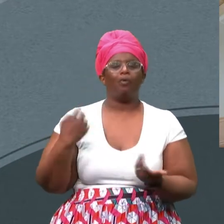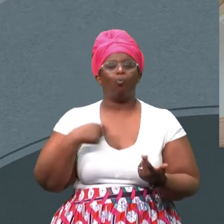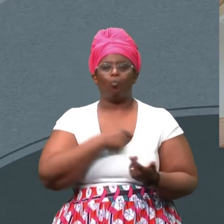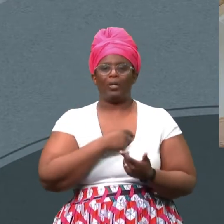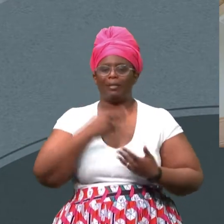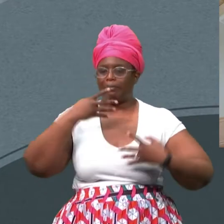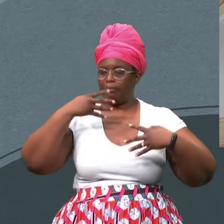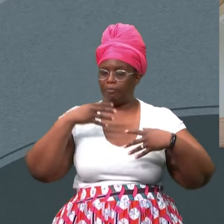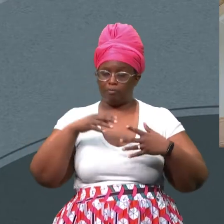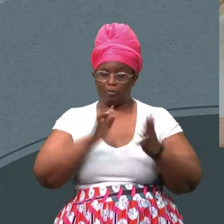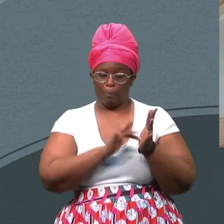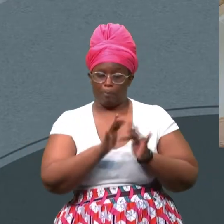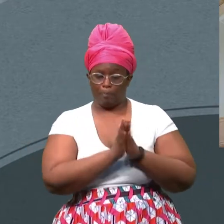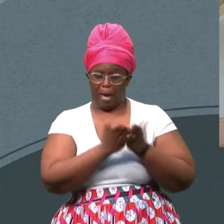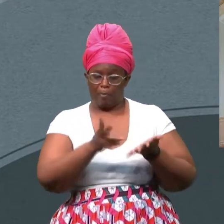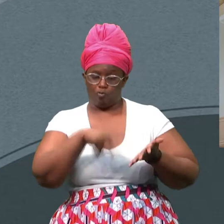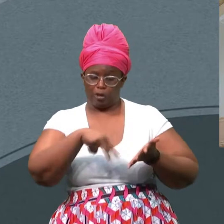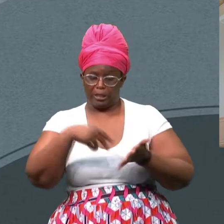our Bible reading.